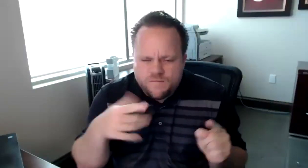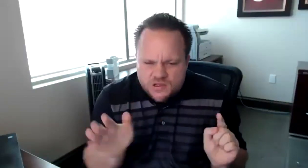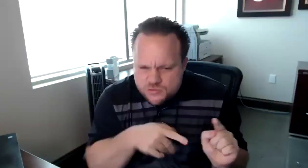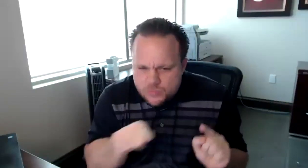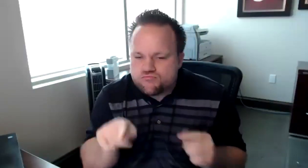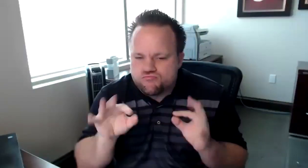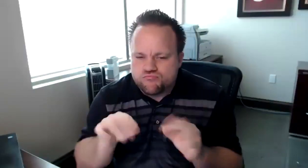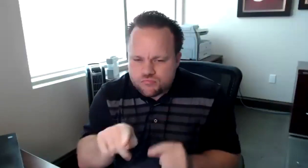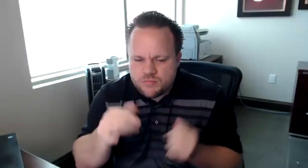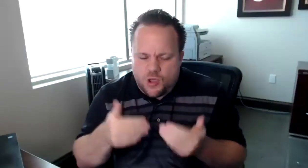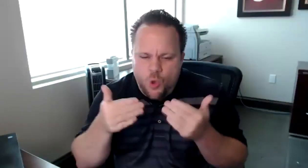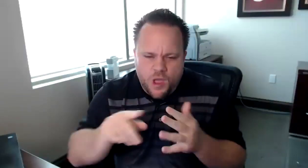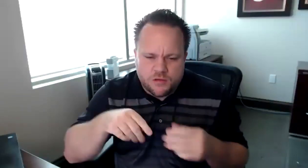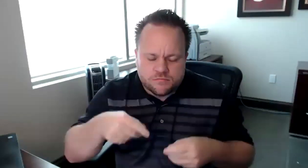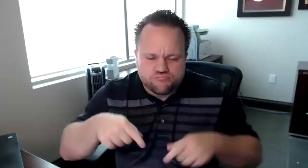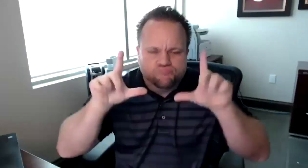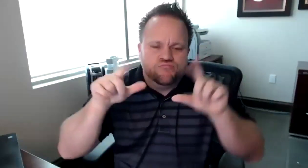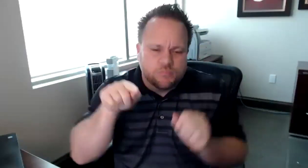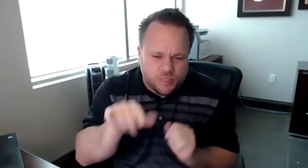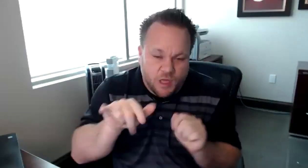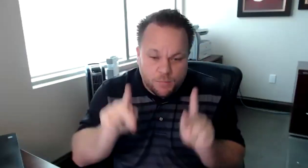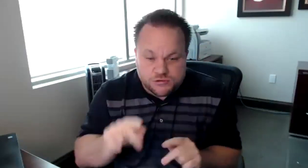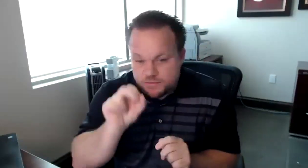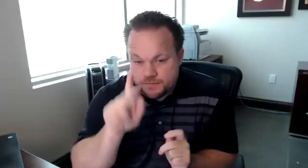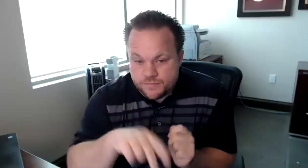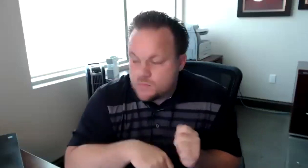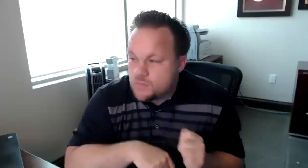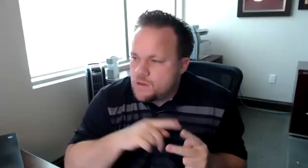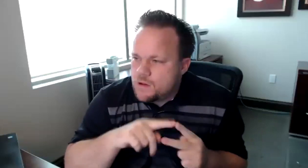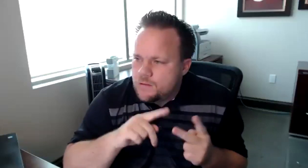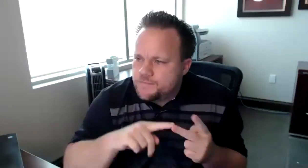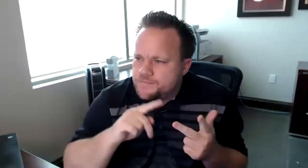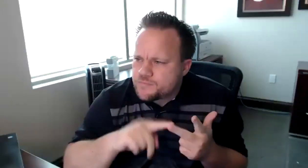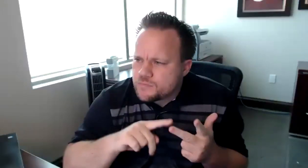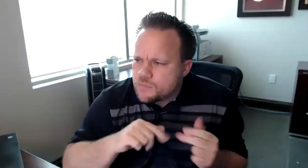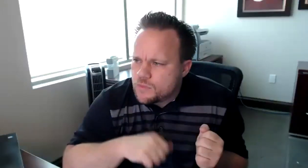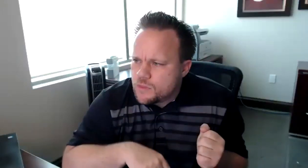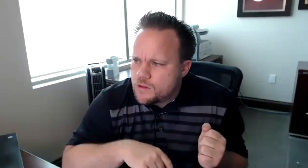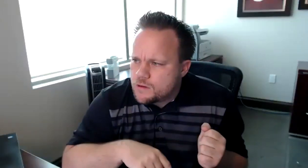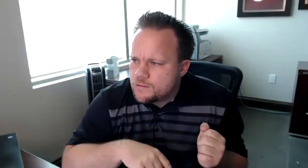out those questions if we've already discussed those. That way we can spotlight one person.